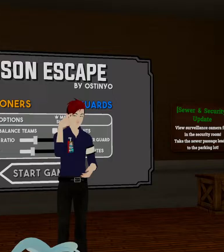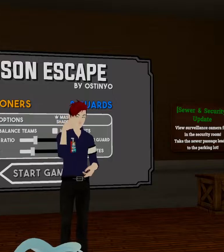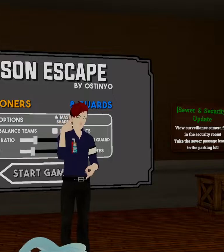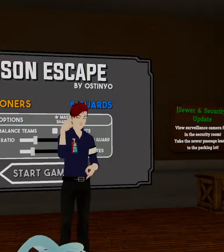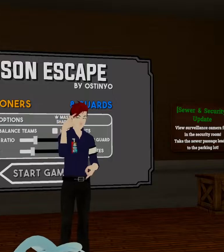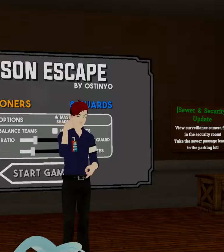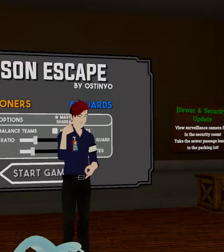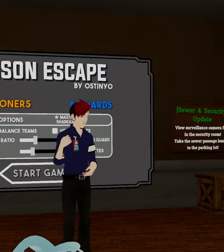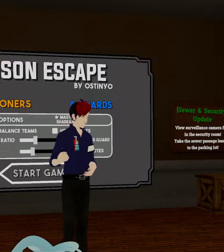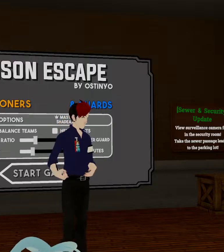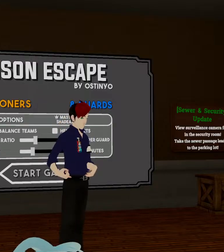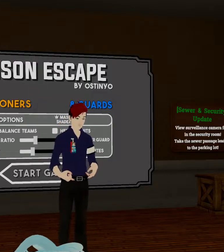Thank you.